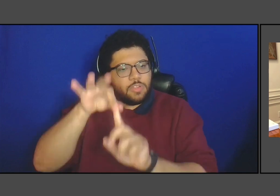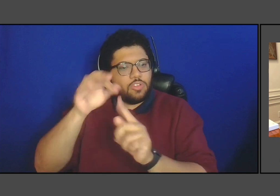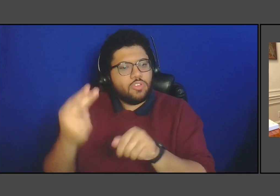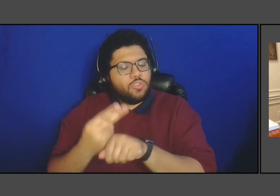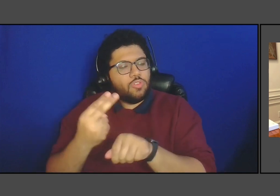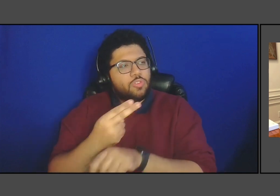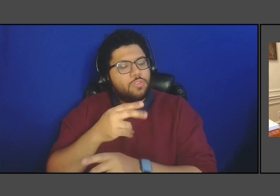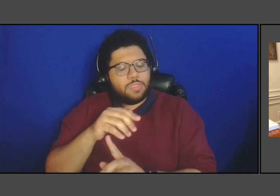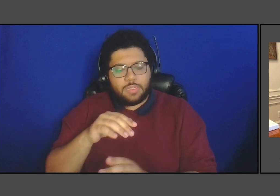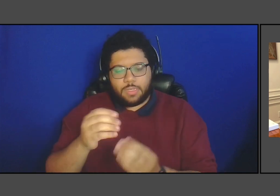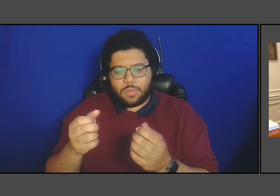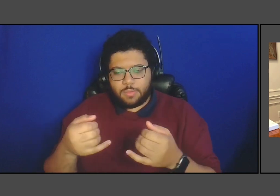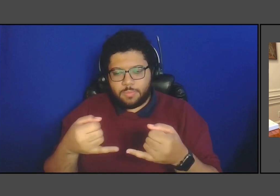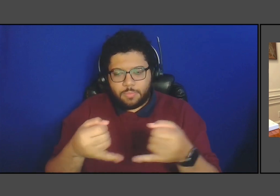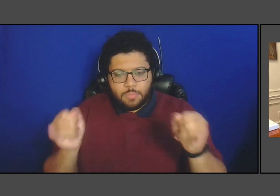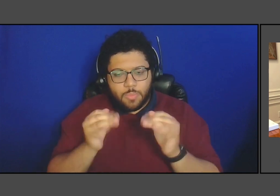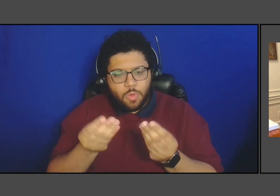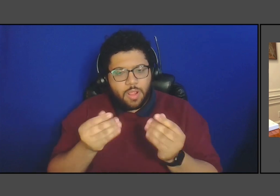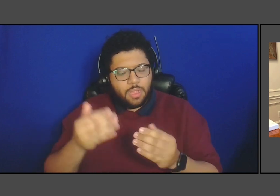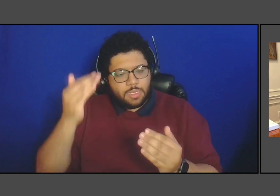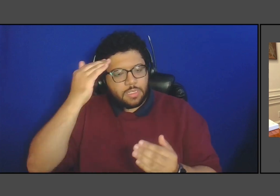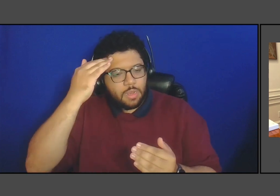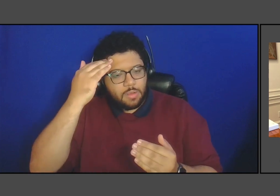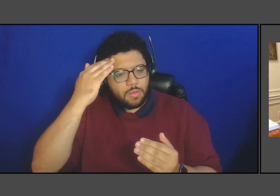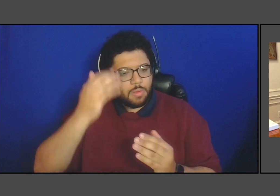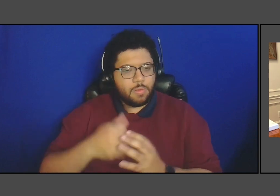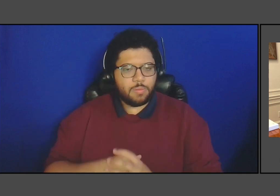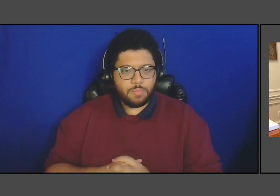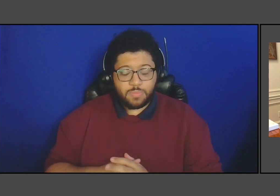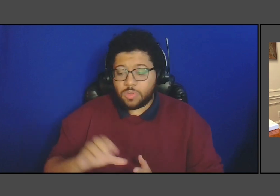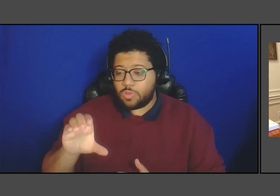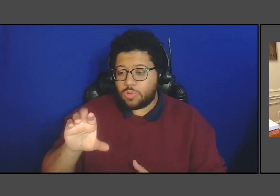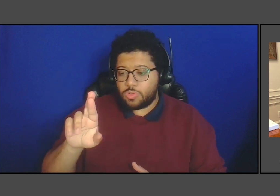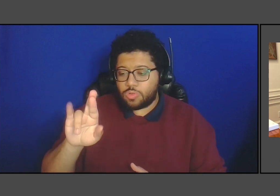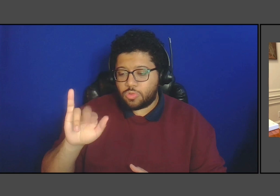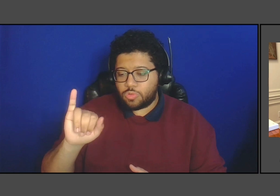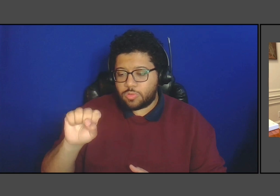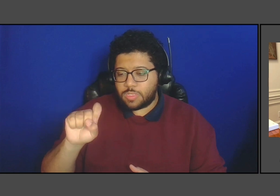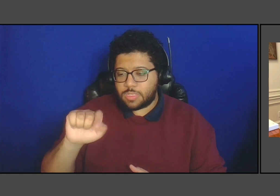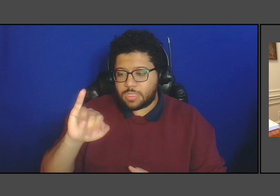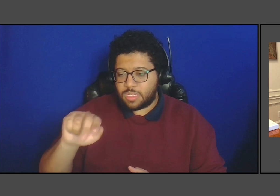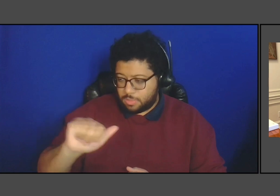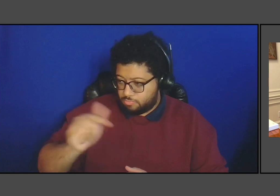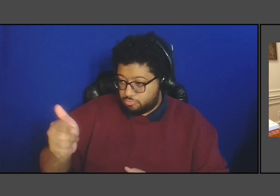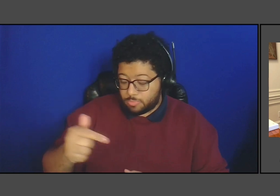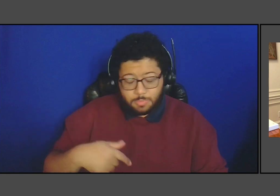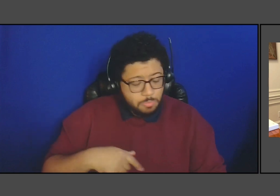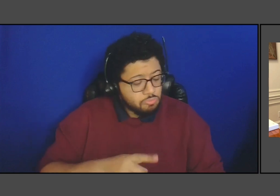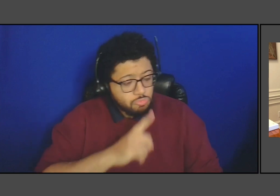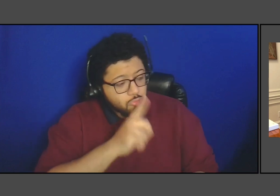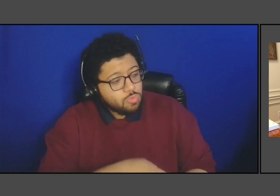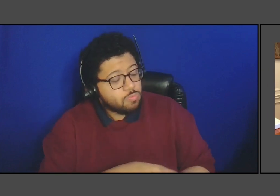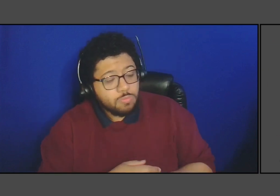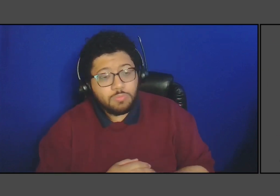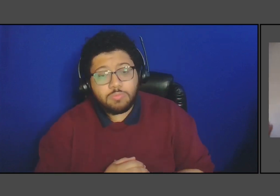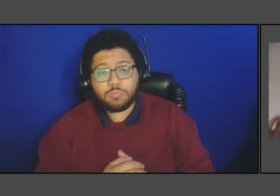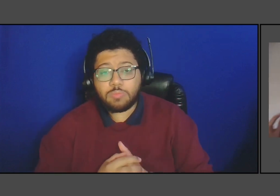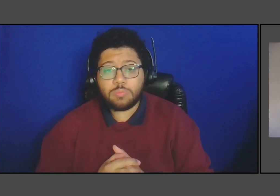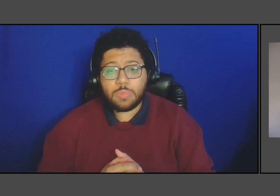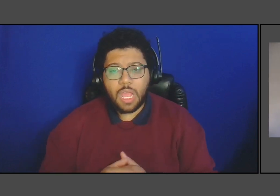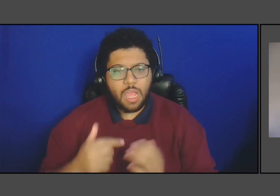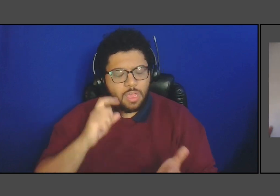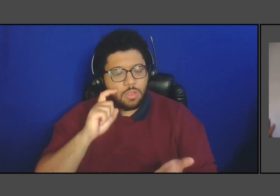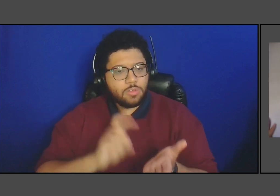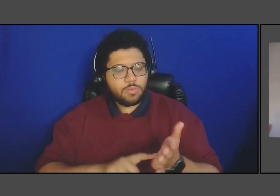back with you. Yeah, for sure. I was noticing that there were so many ideas that I was learning